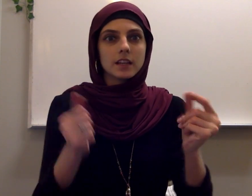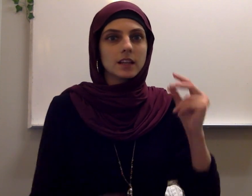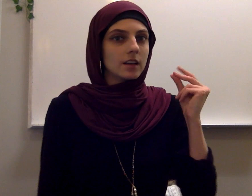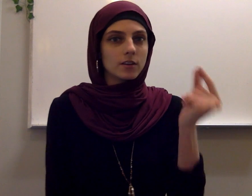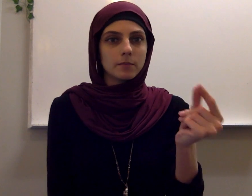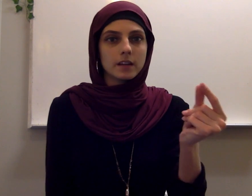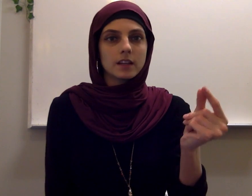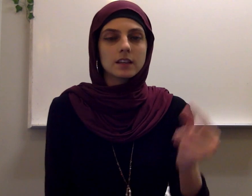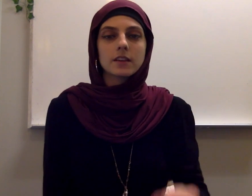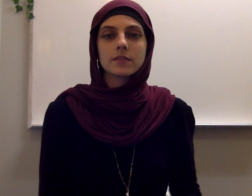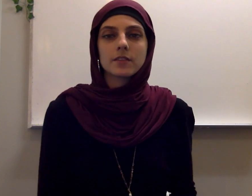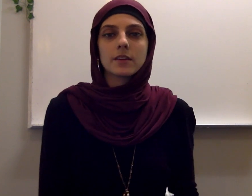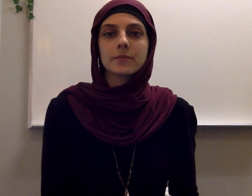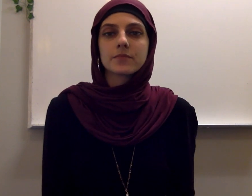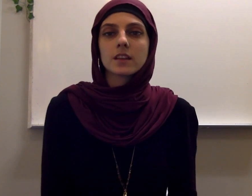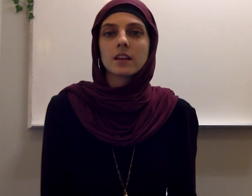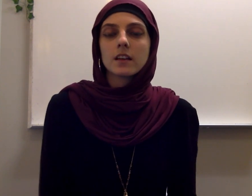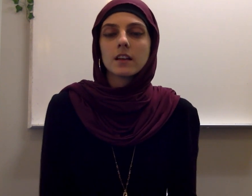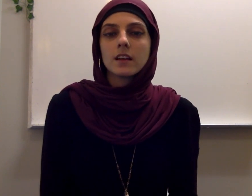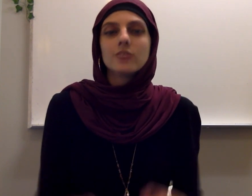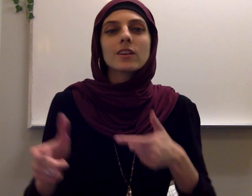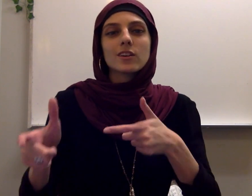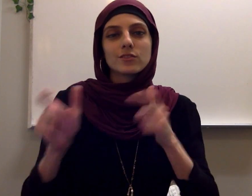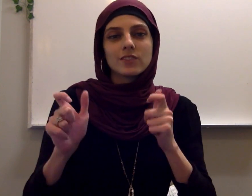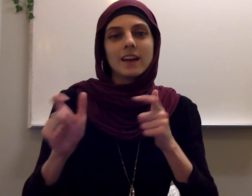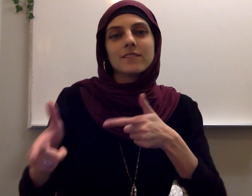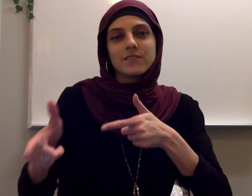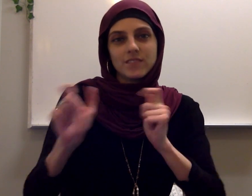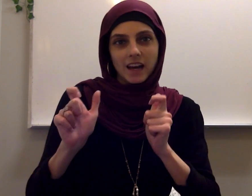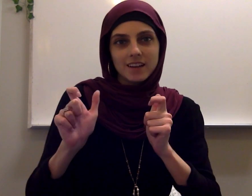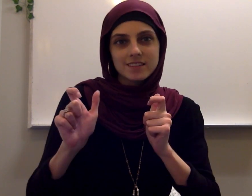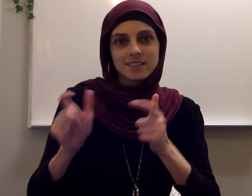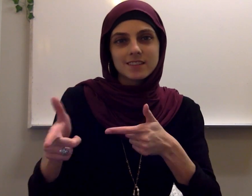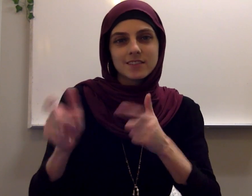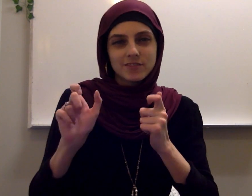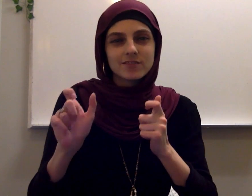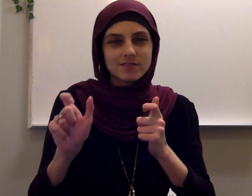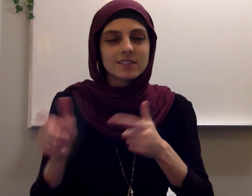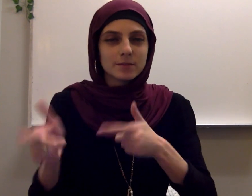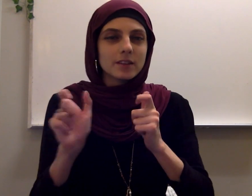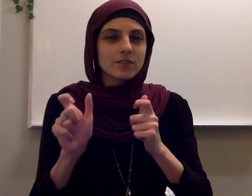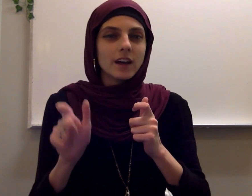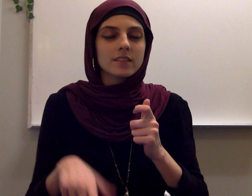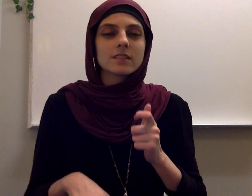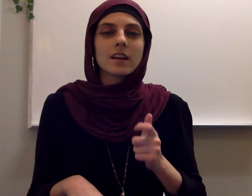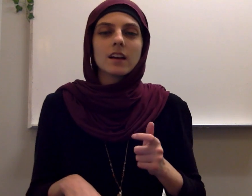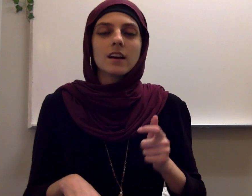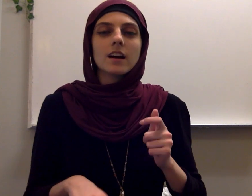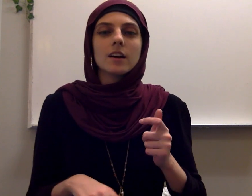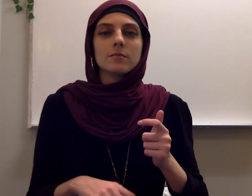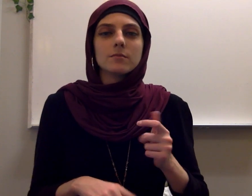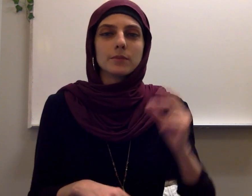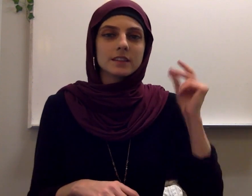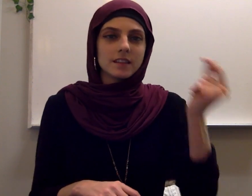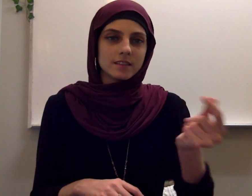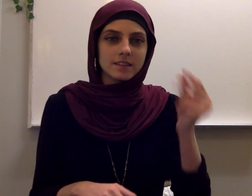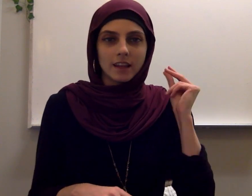immediately or immediately. Okay. You can also sign fast. This means fast, but this is like